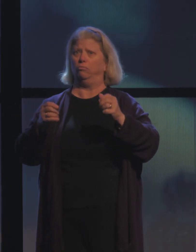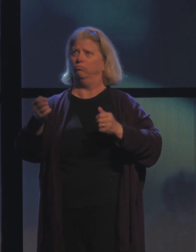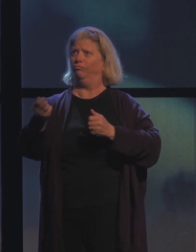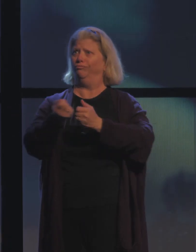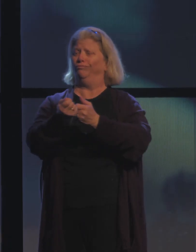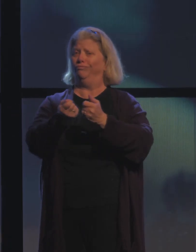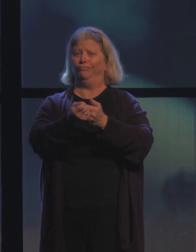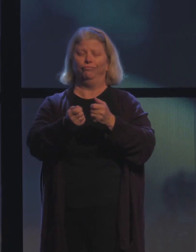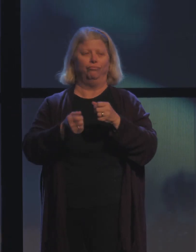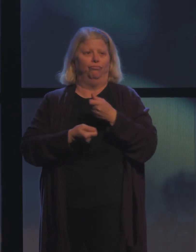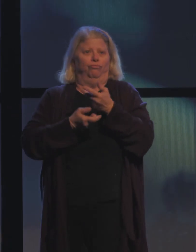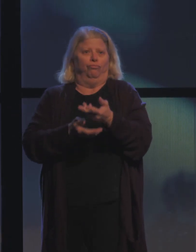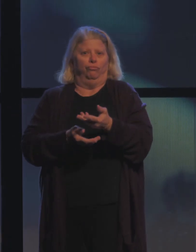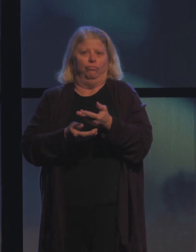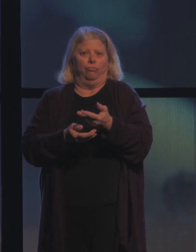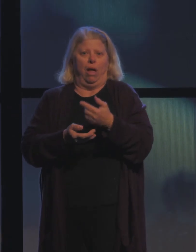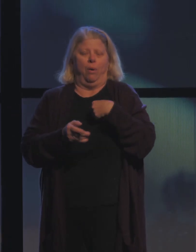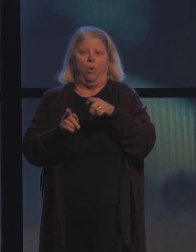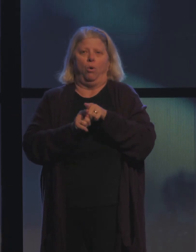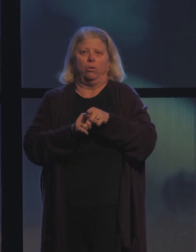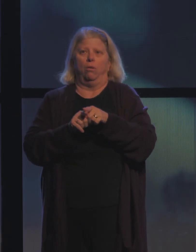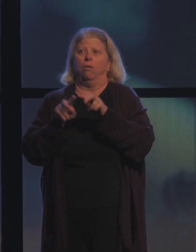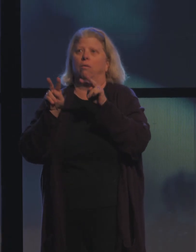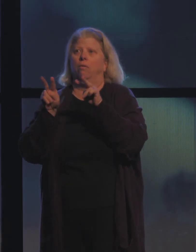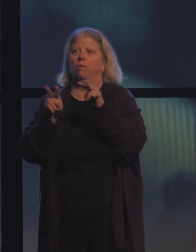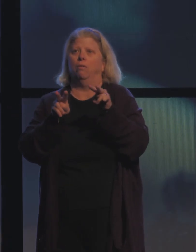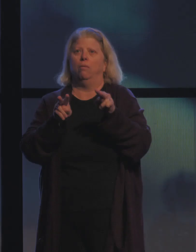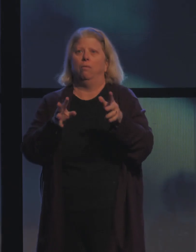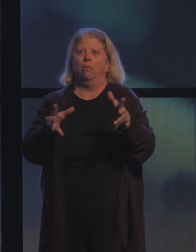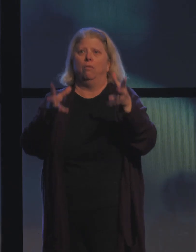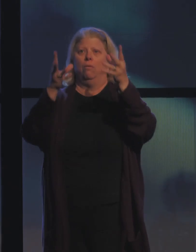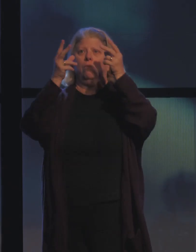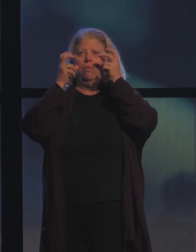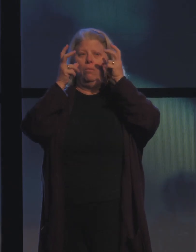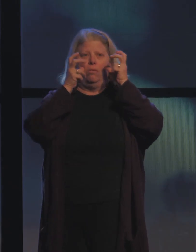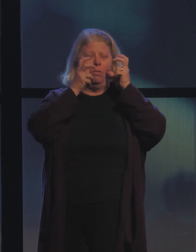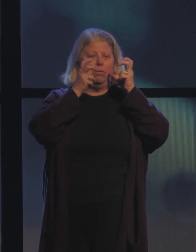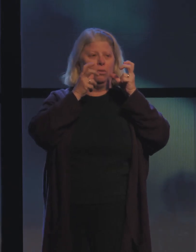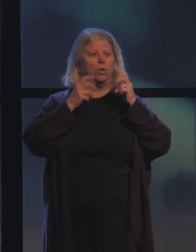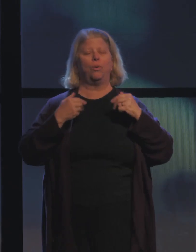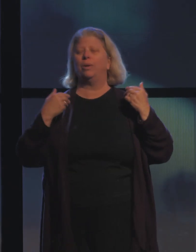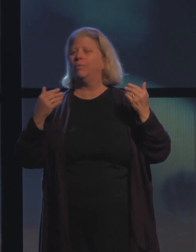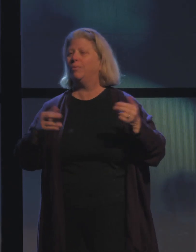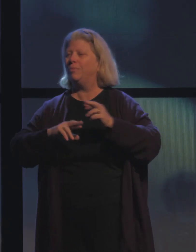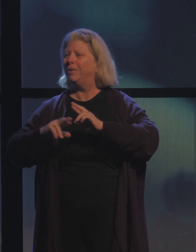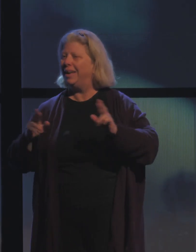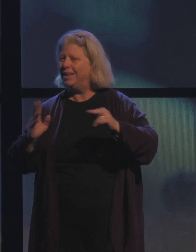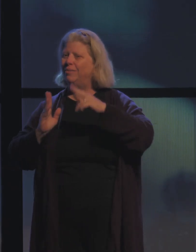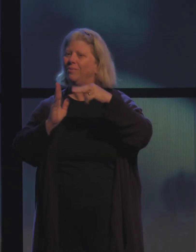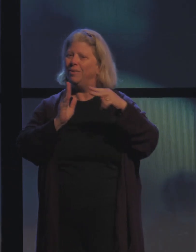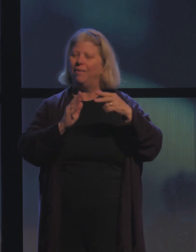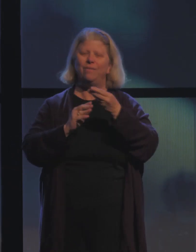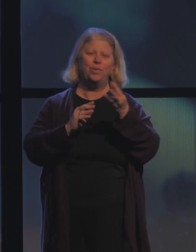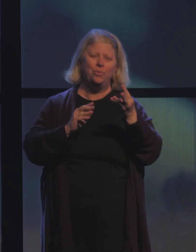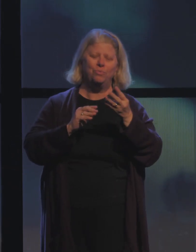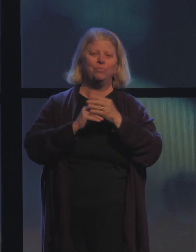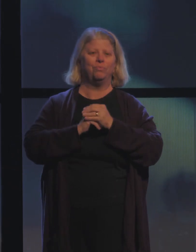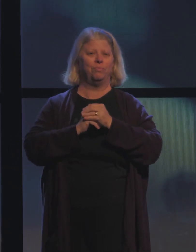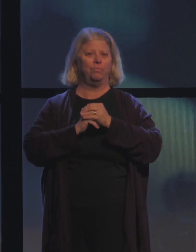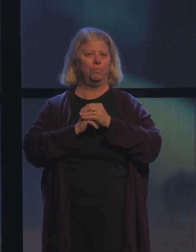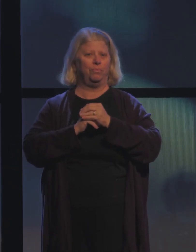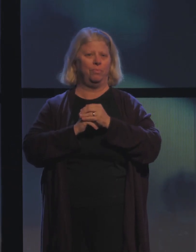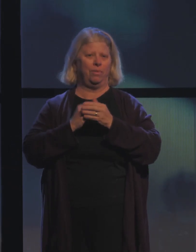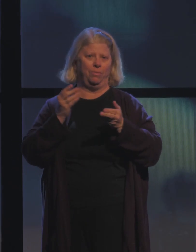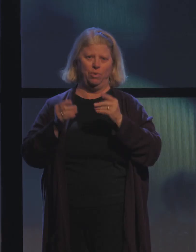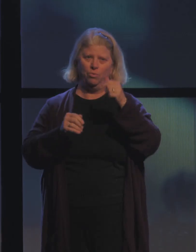that I was also like absorbing. And so buckle your seatbelts, because we're gonna review just a few of them.